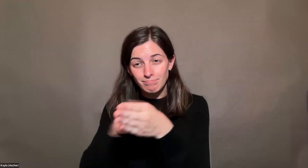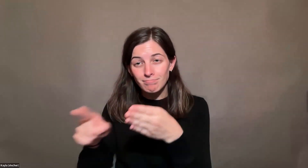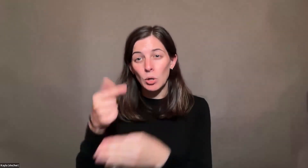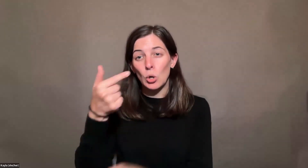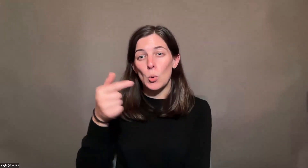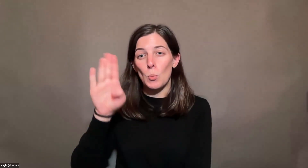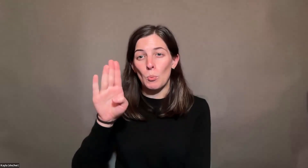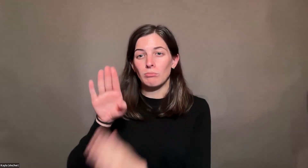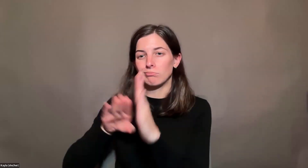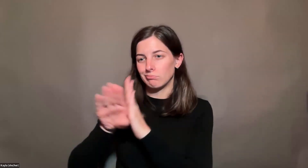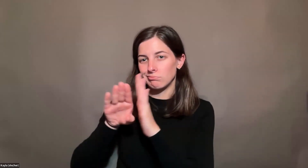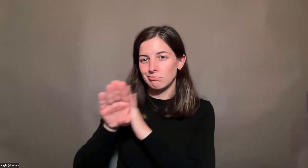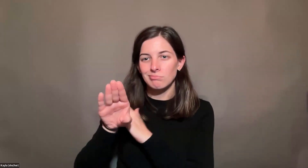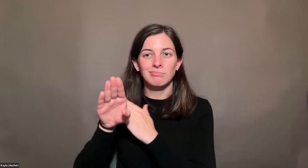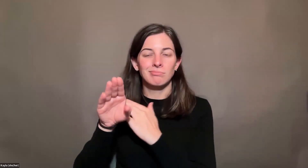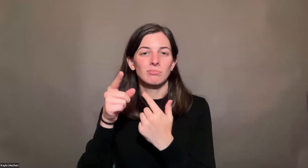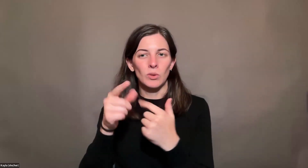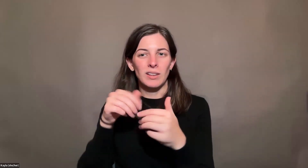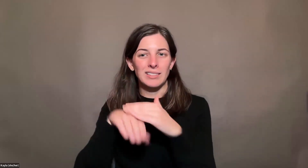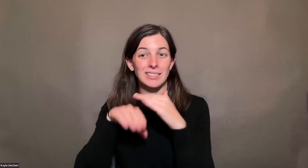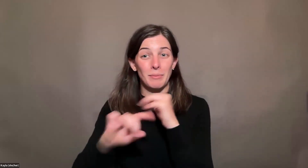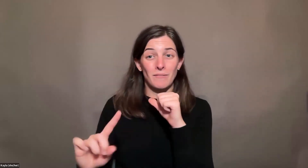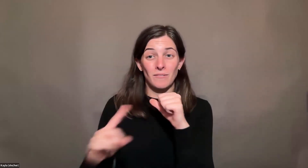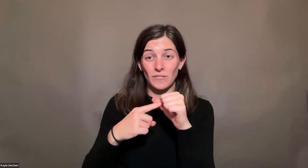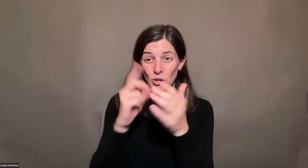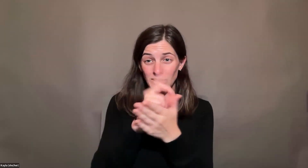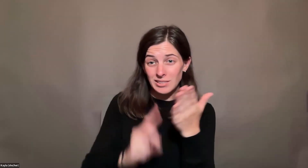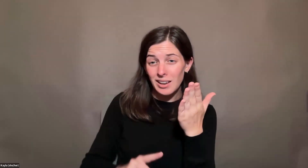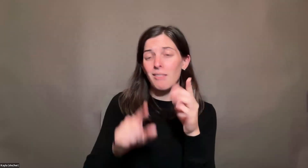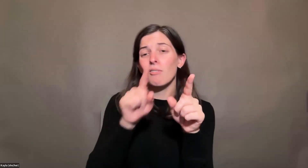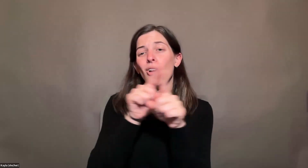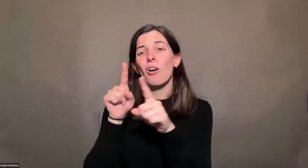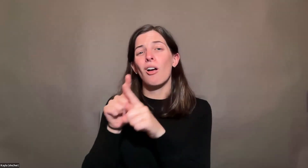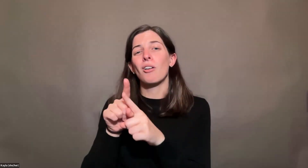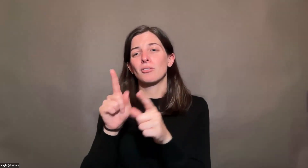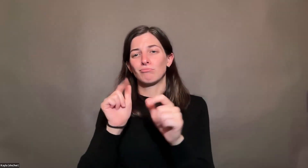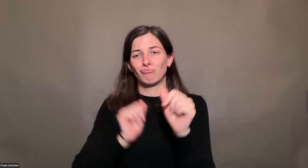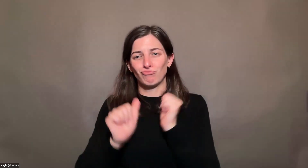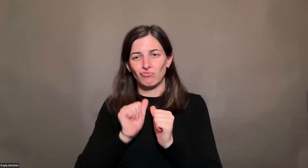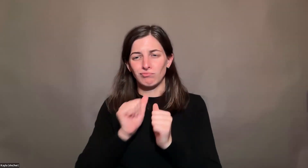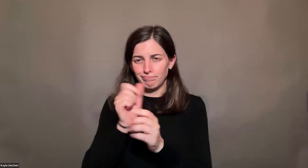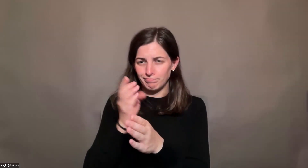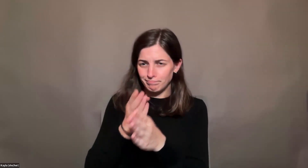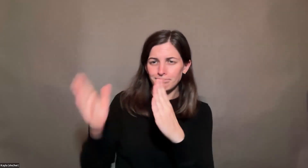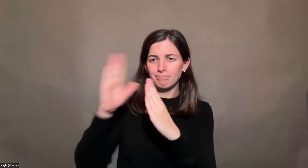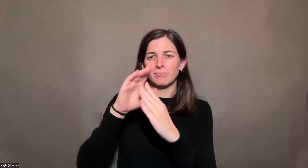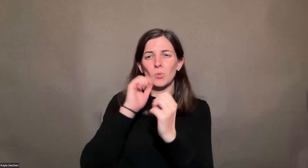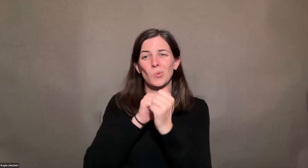development, accessibility-first design, and performance optimization with a strong focus on creating